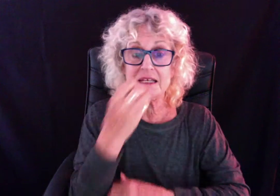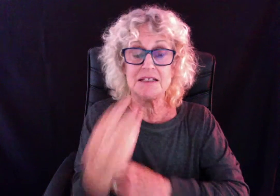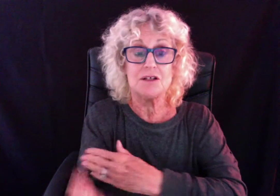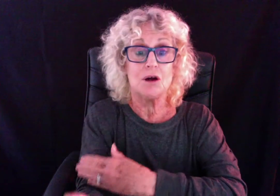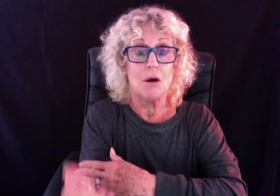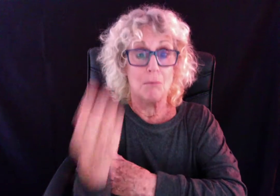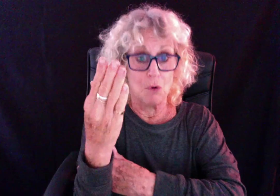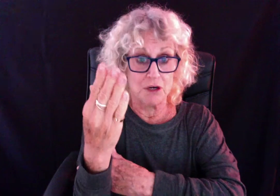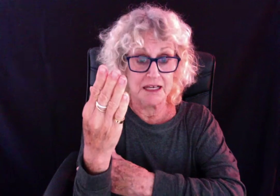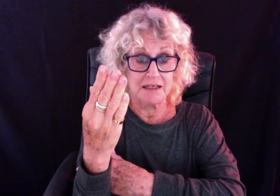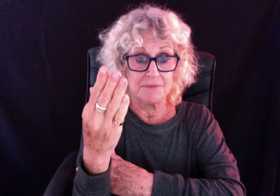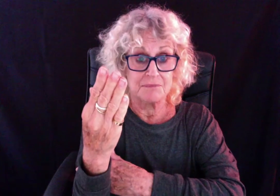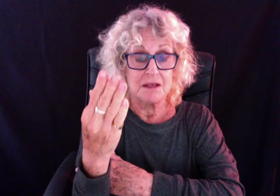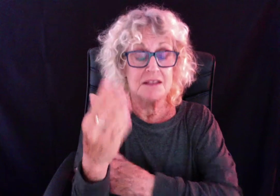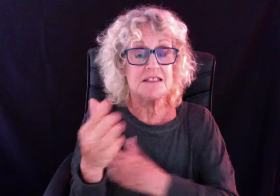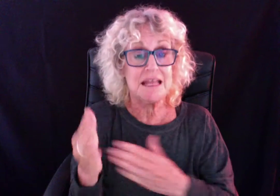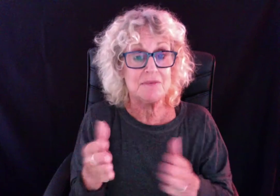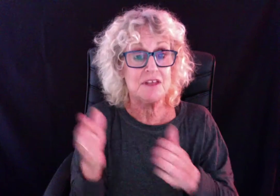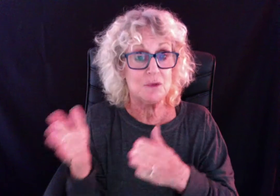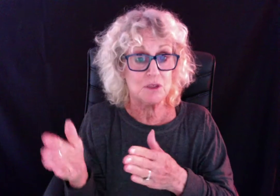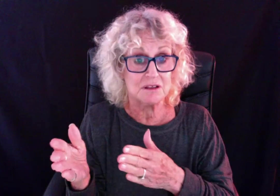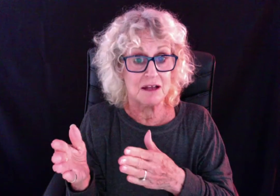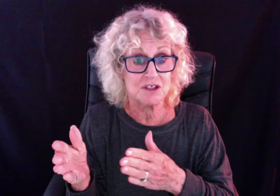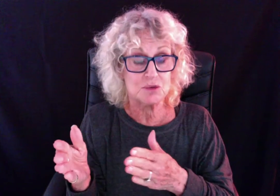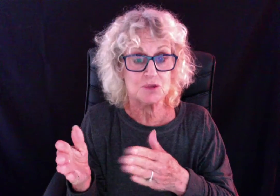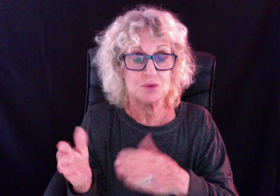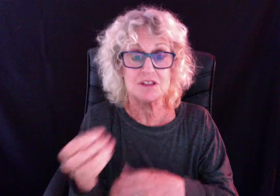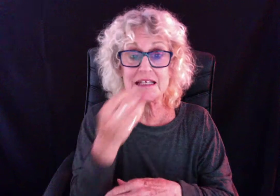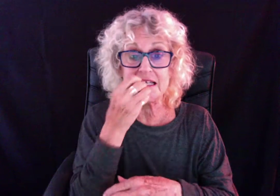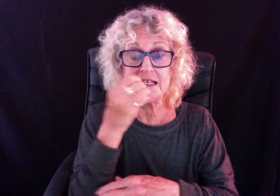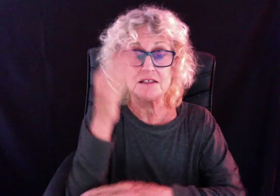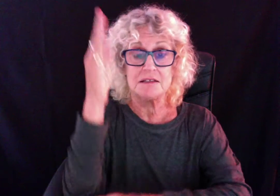Eat morning. The same thing with lunch, which we'll see.